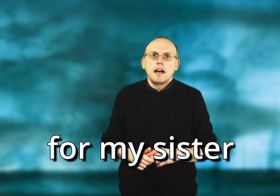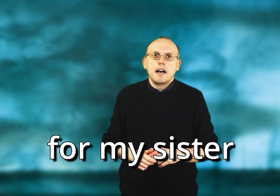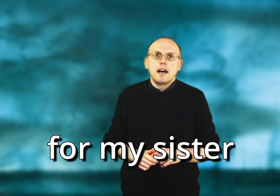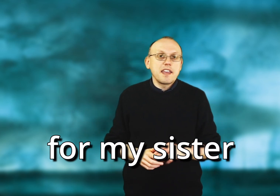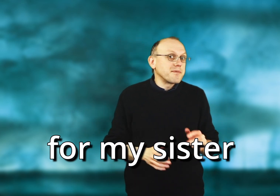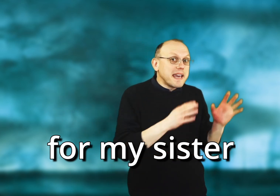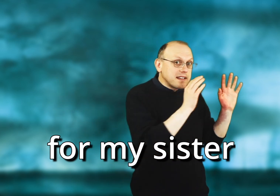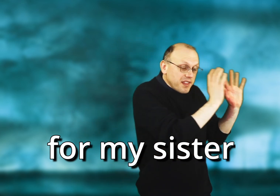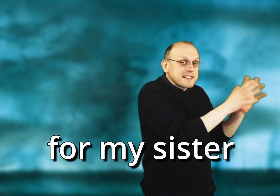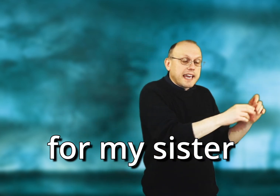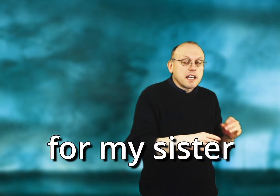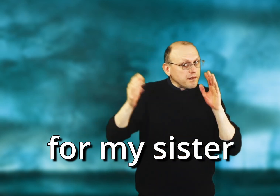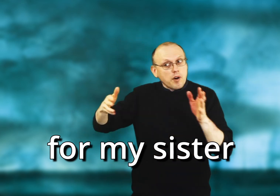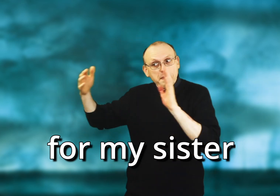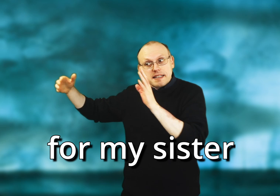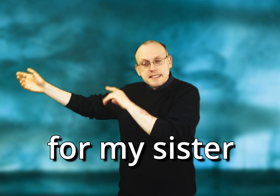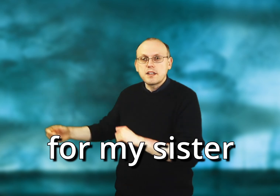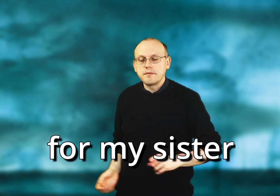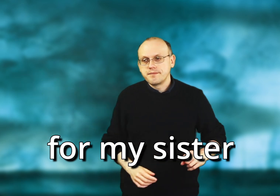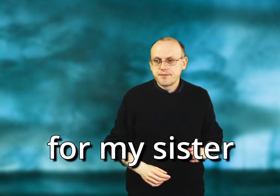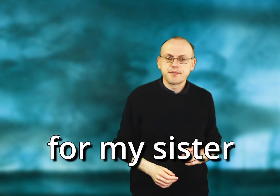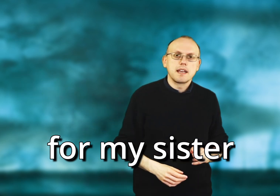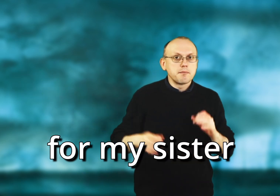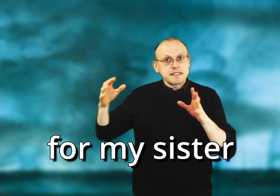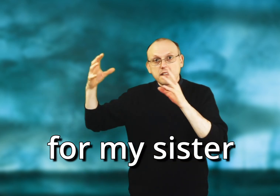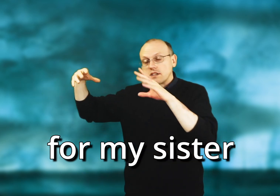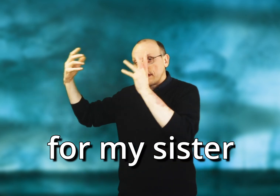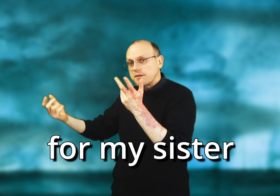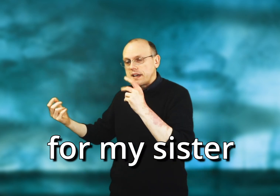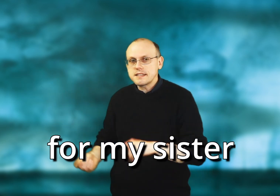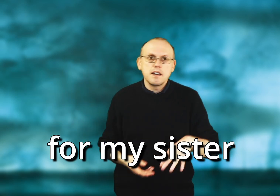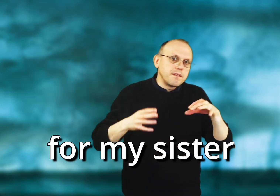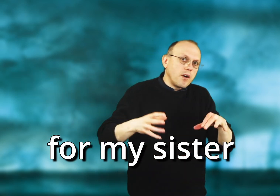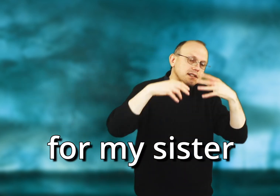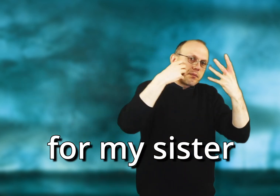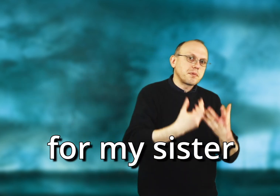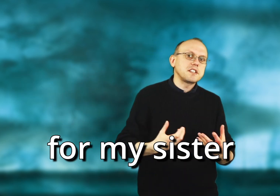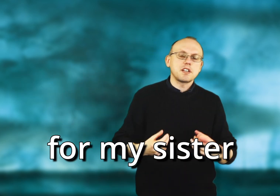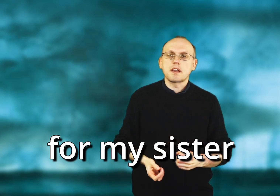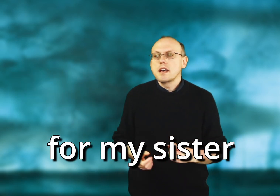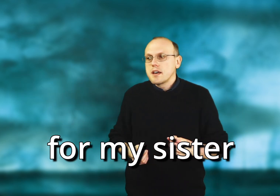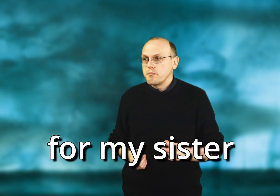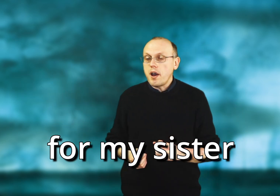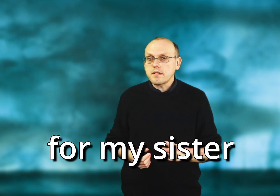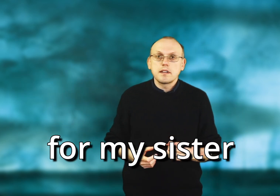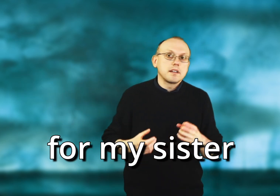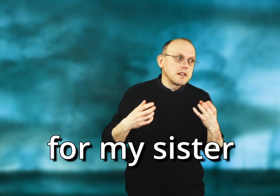I have made this cake for my sister. My sister is a noun phrase, for is a preposition. But if